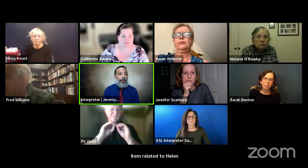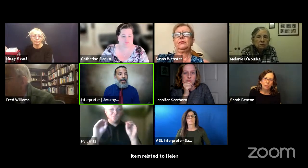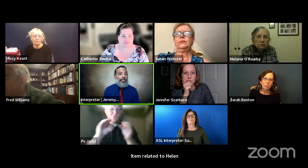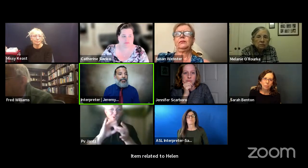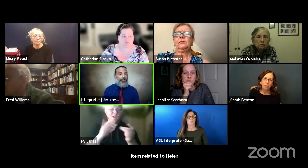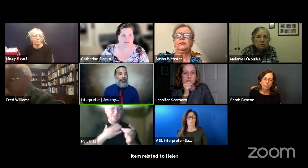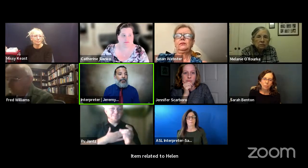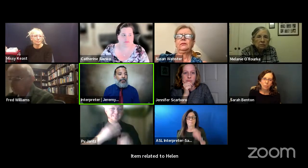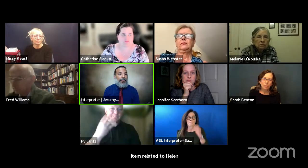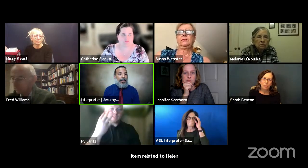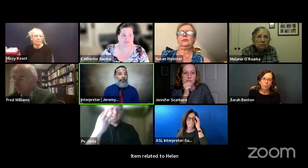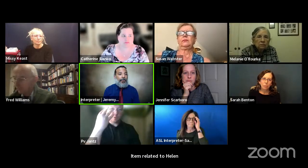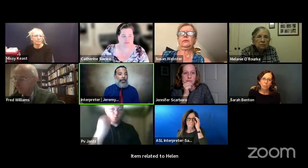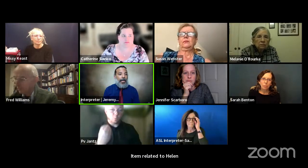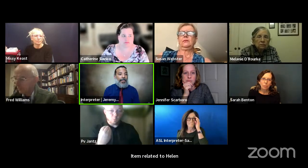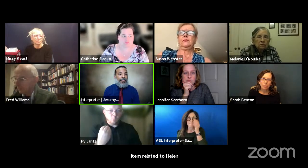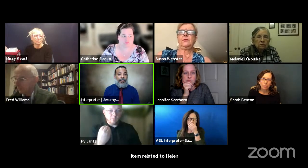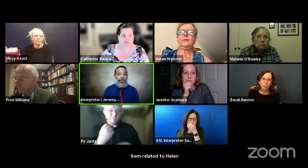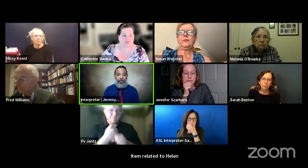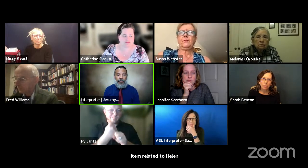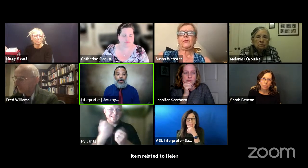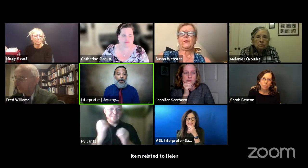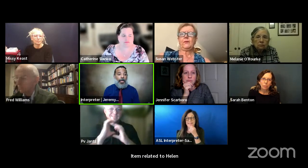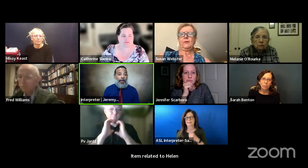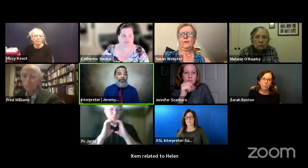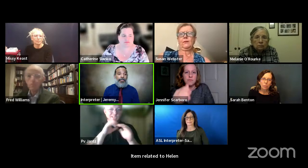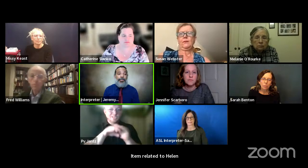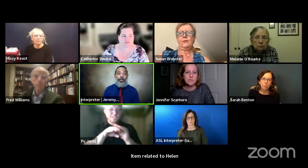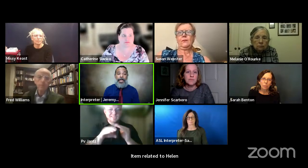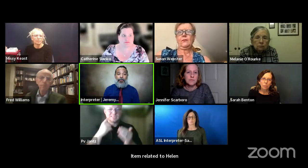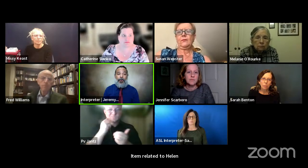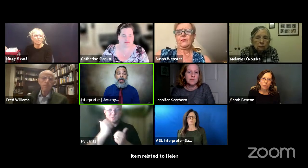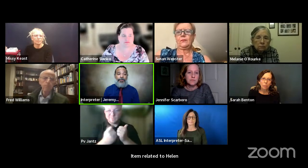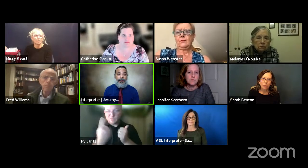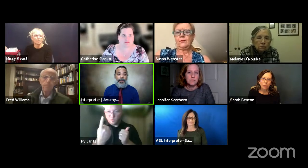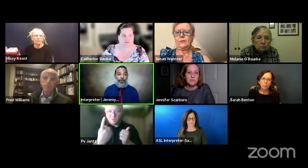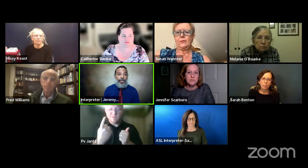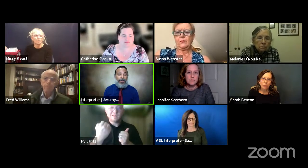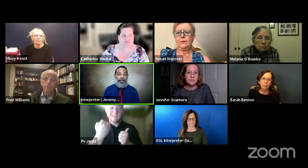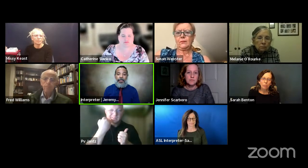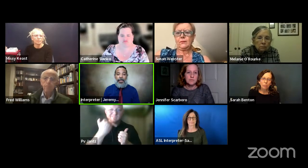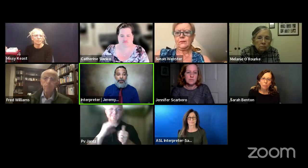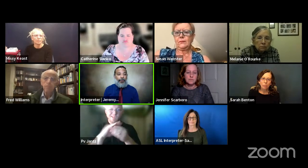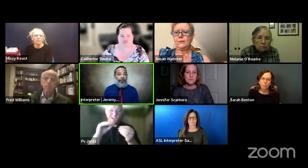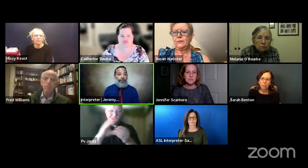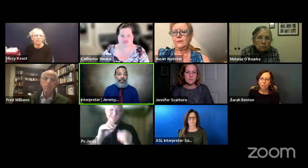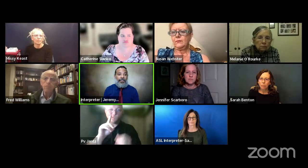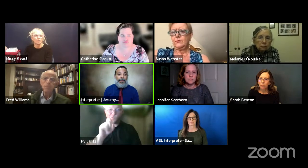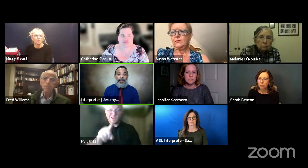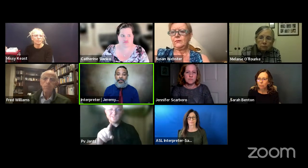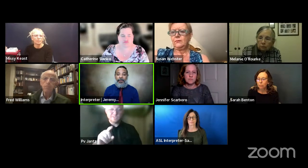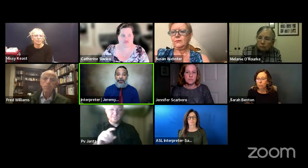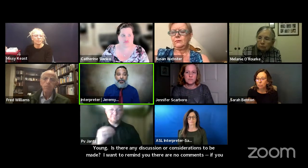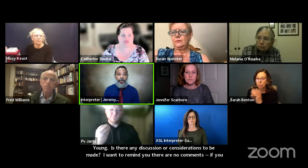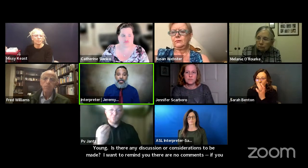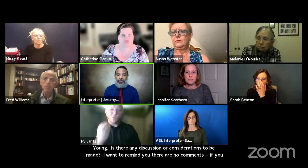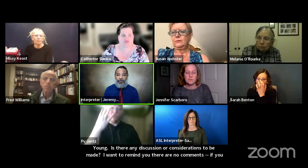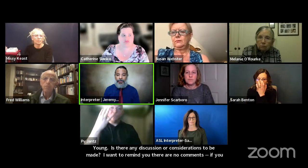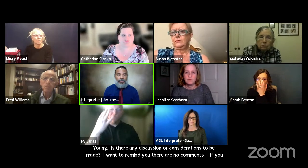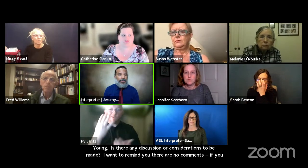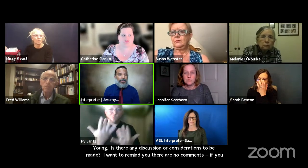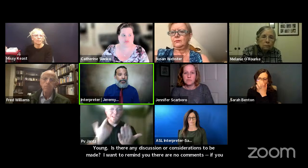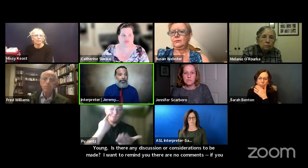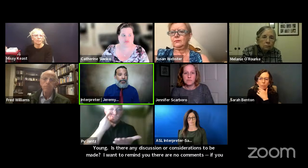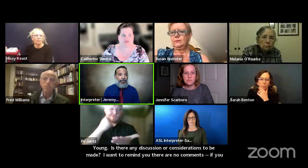I want to remind you, there are no comments. If you have no comments, please turn your camera off so that we can improve accessibility for